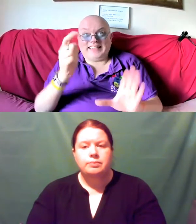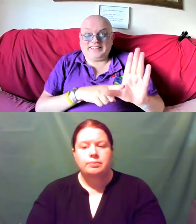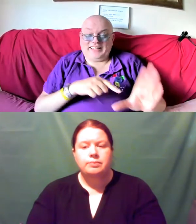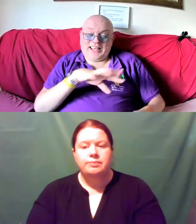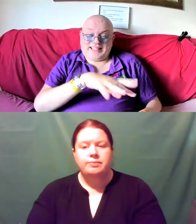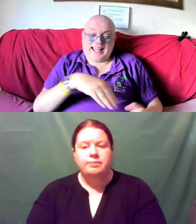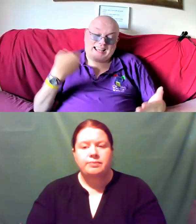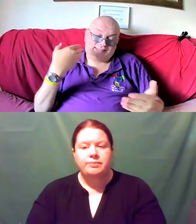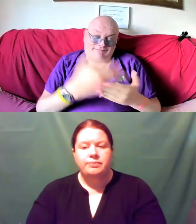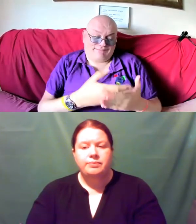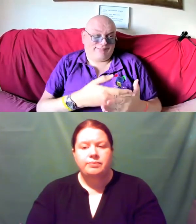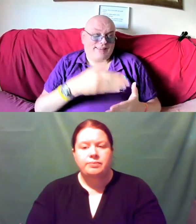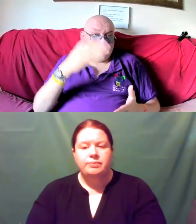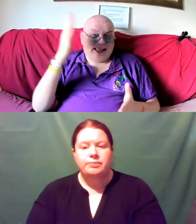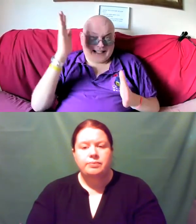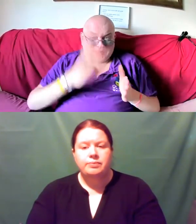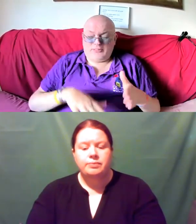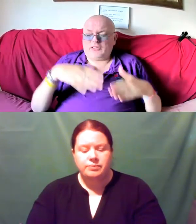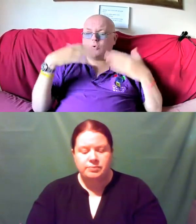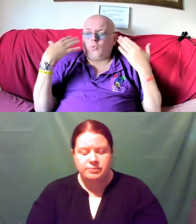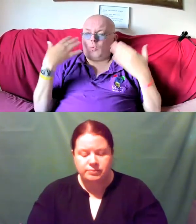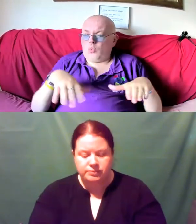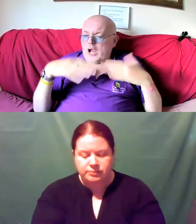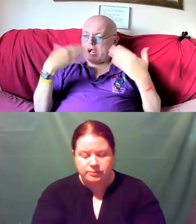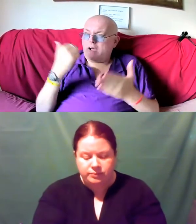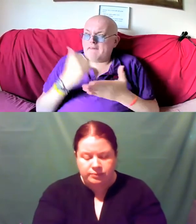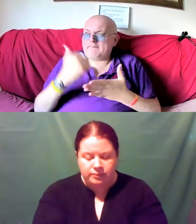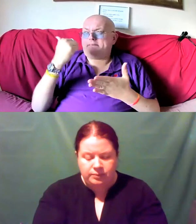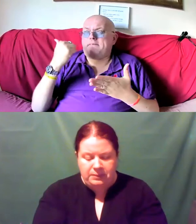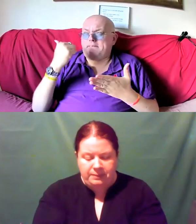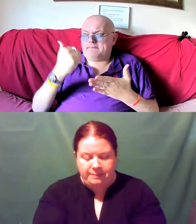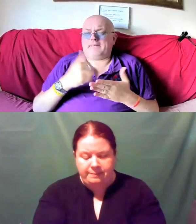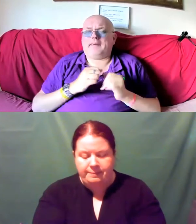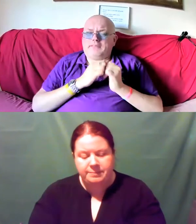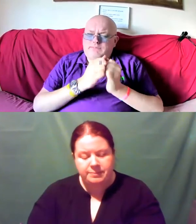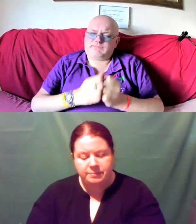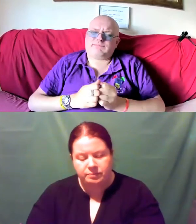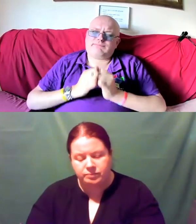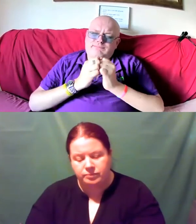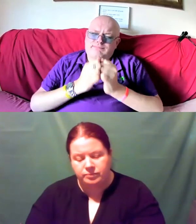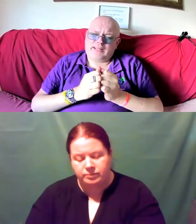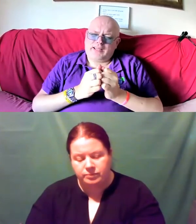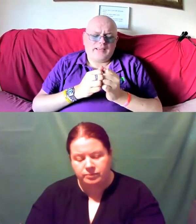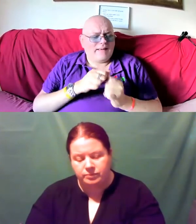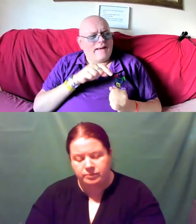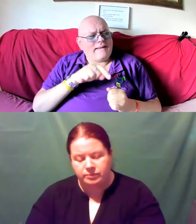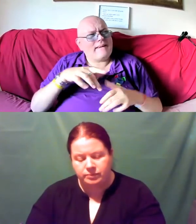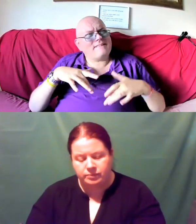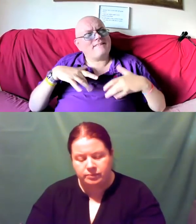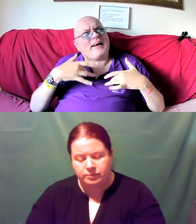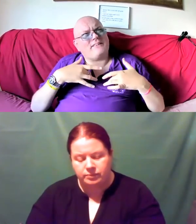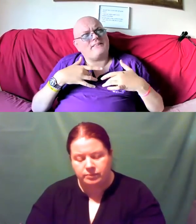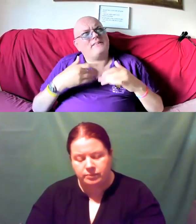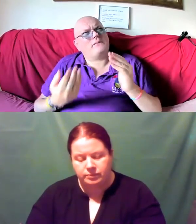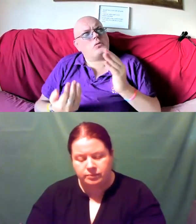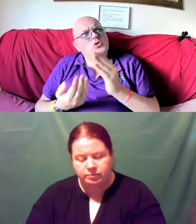So it was an incredible experience and hugely value it. In a sense, for a time, that felt like my new